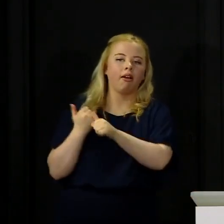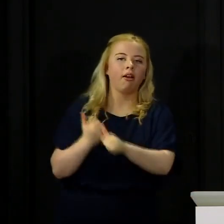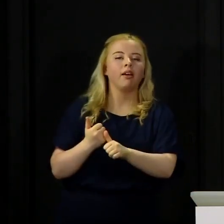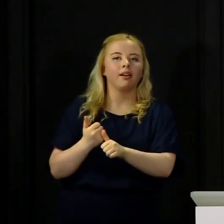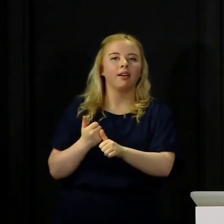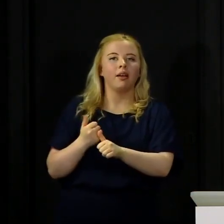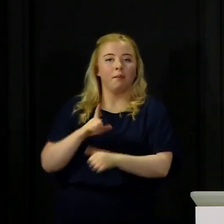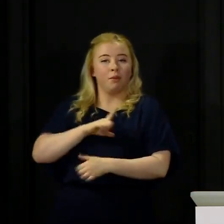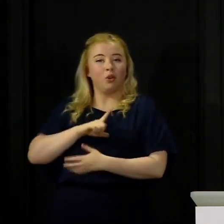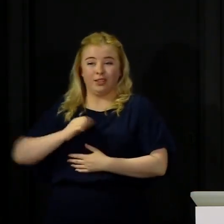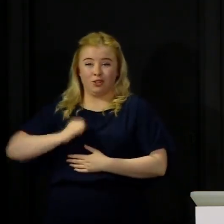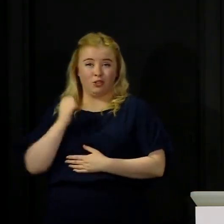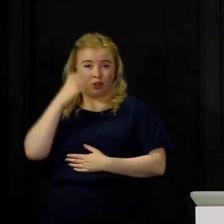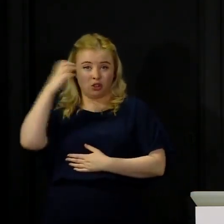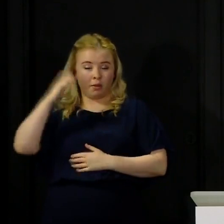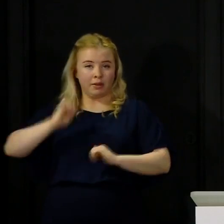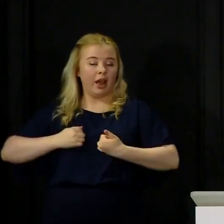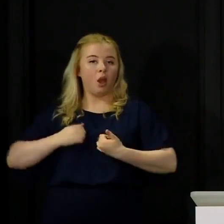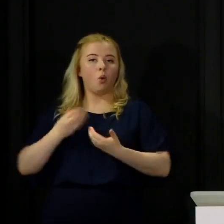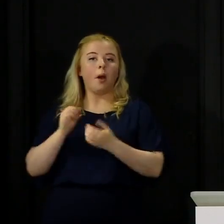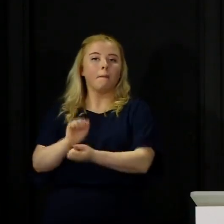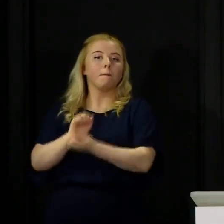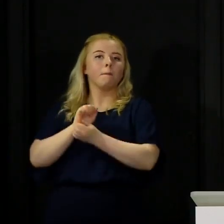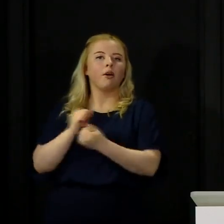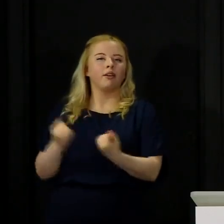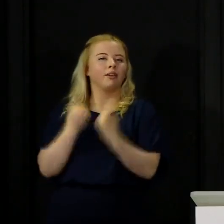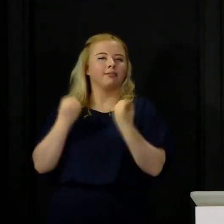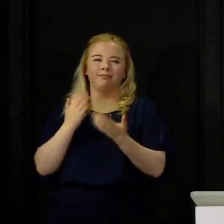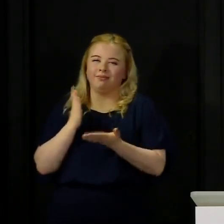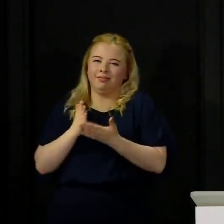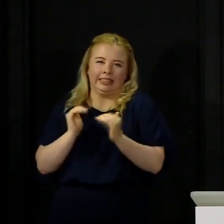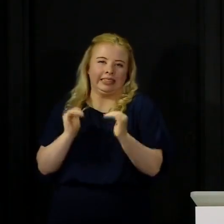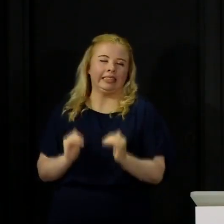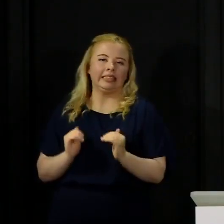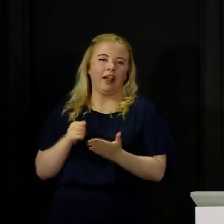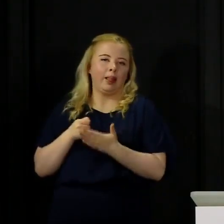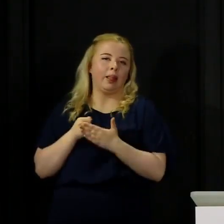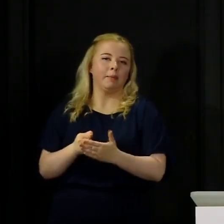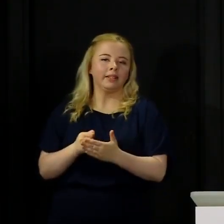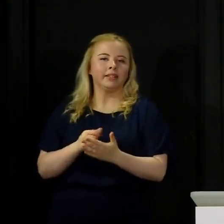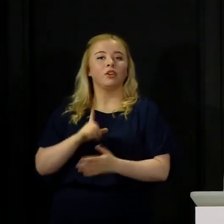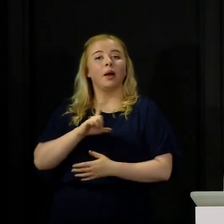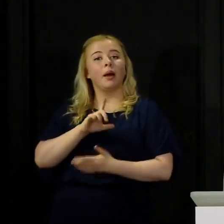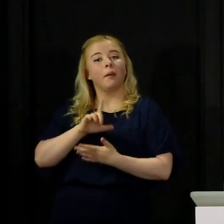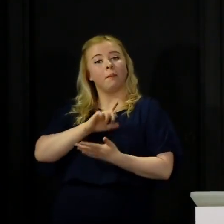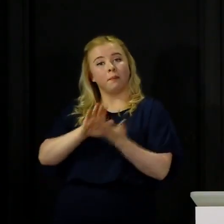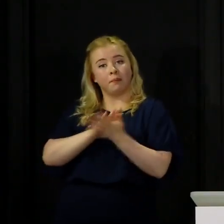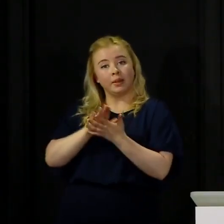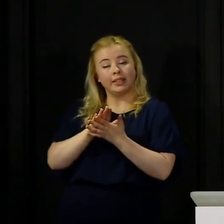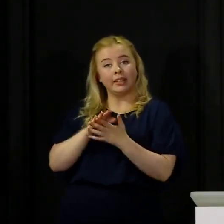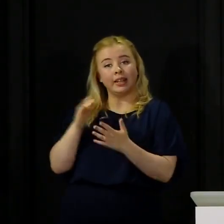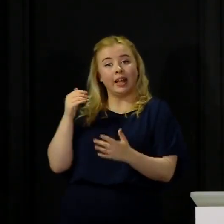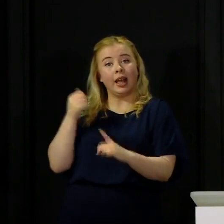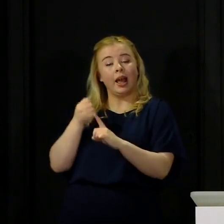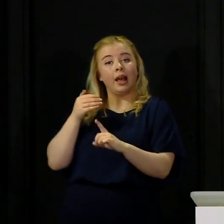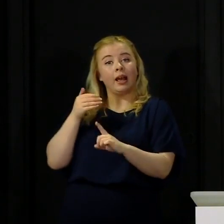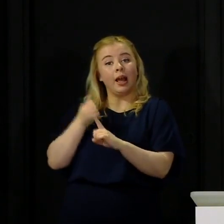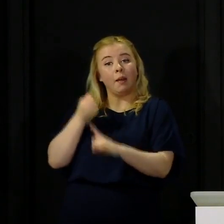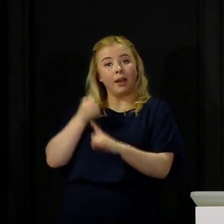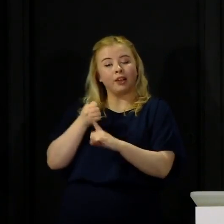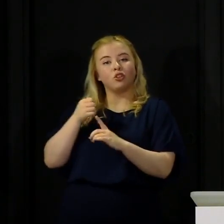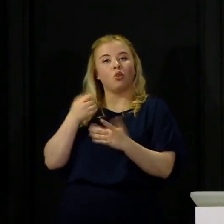powers are very limited. So fiscal impact on debt and deficit, which obviously are two different